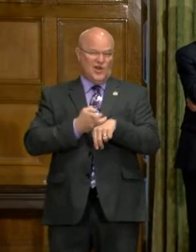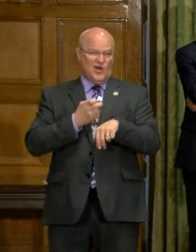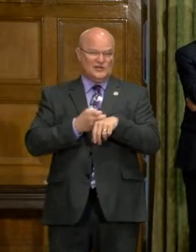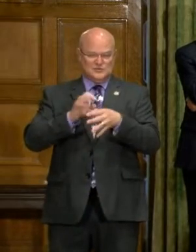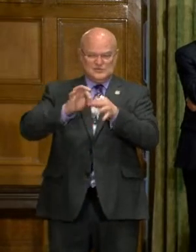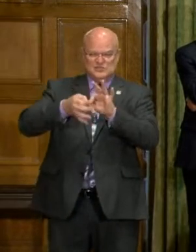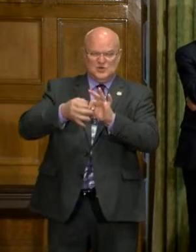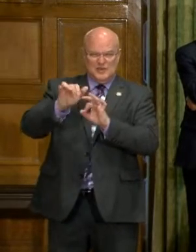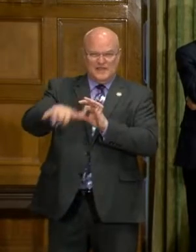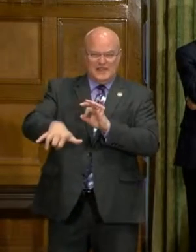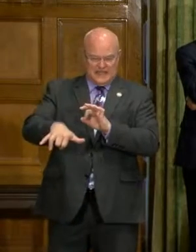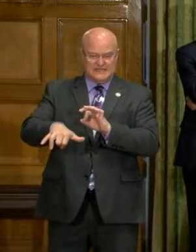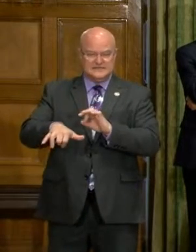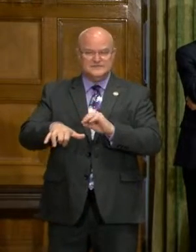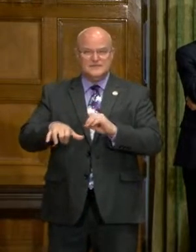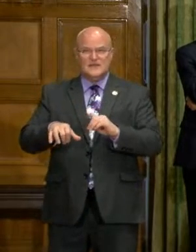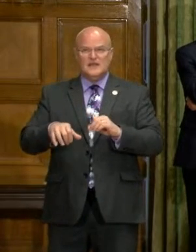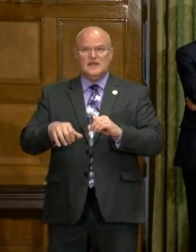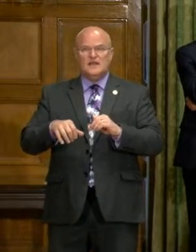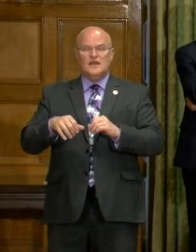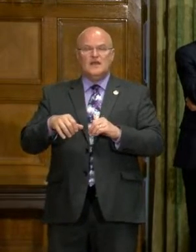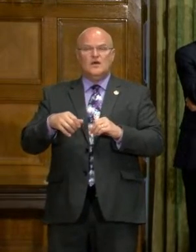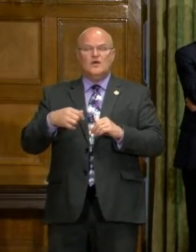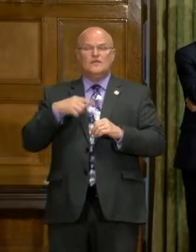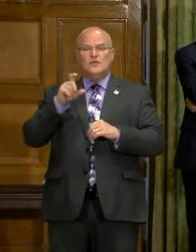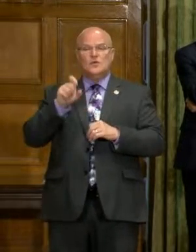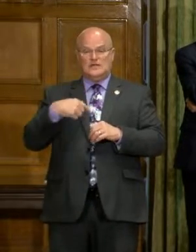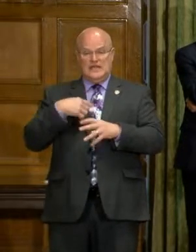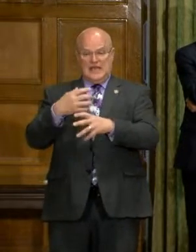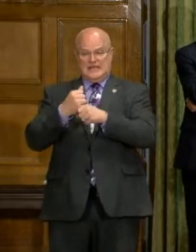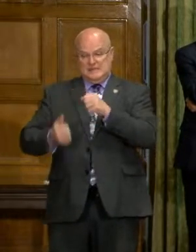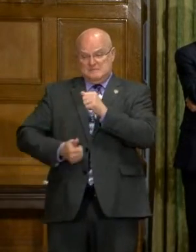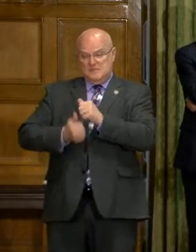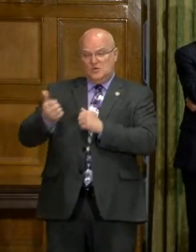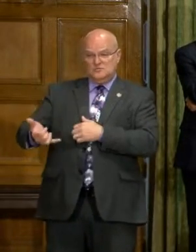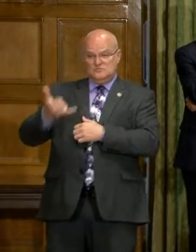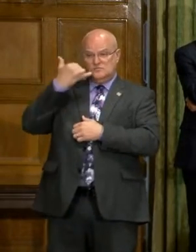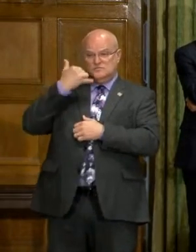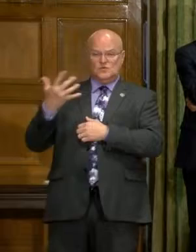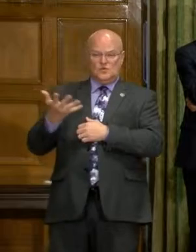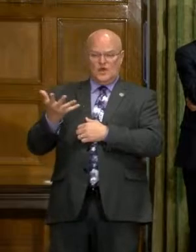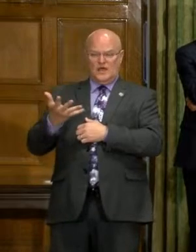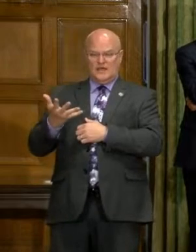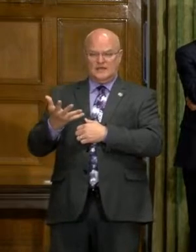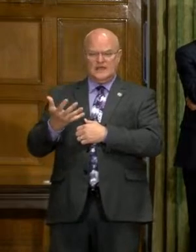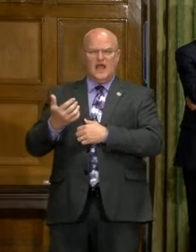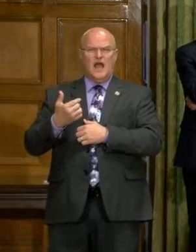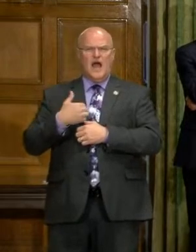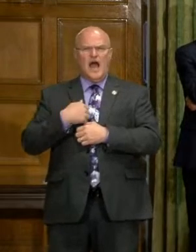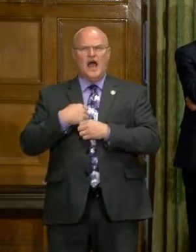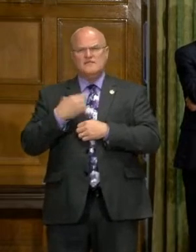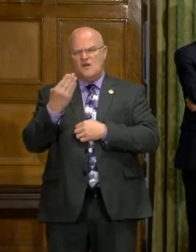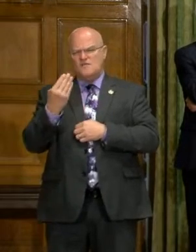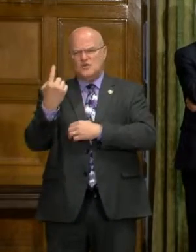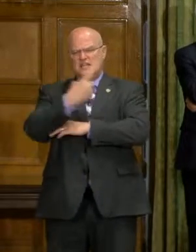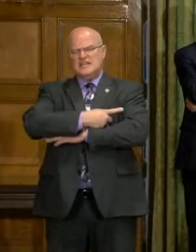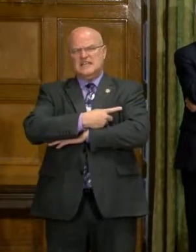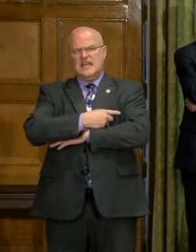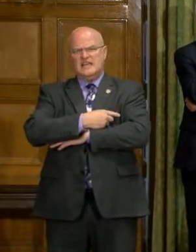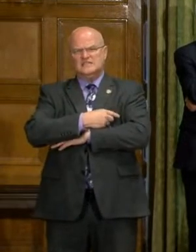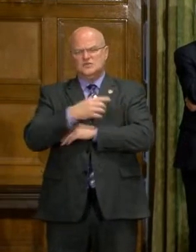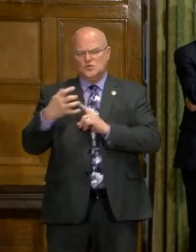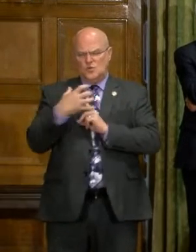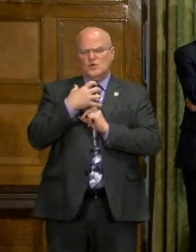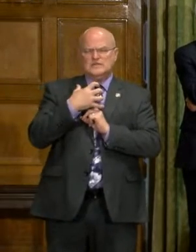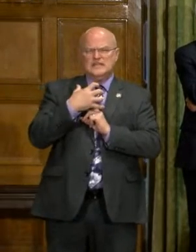difficult to interpret those. The question I get most often is, I've been put in 14 days quarantine. Can't you